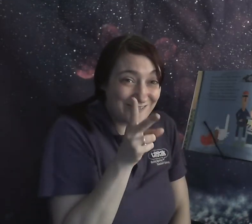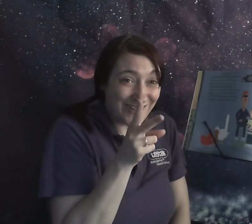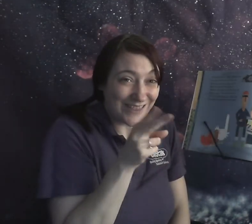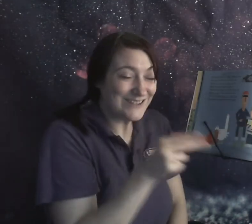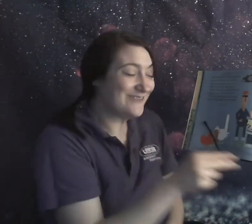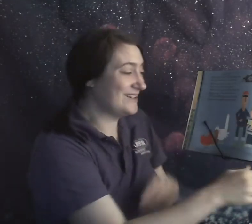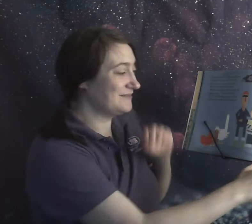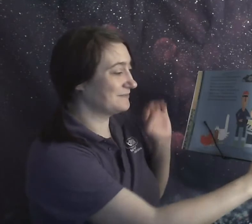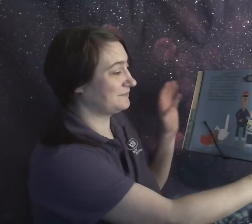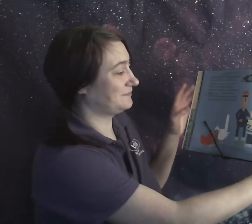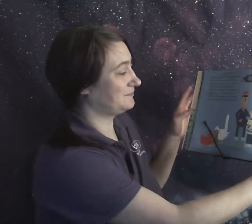they're doing.